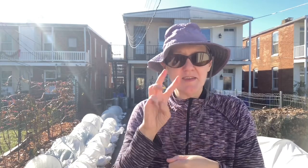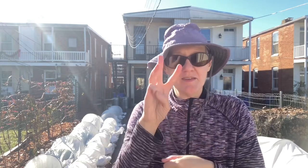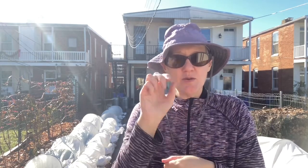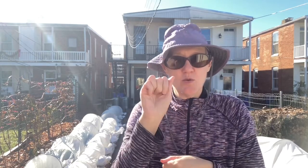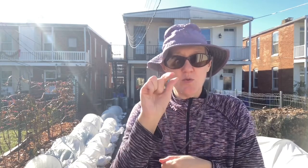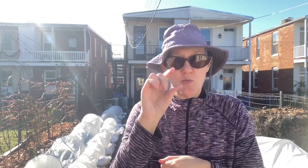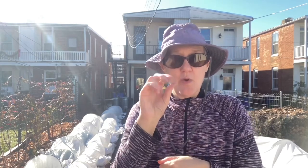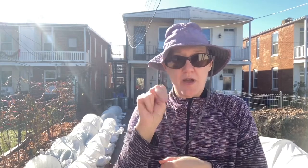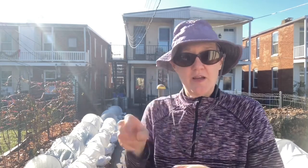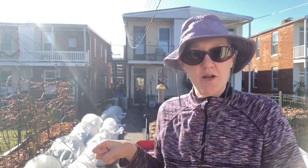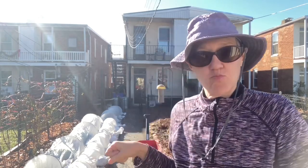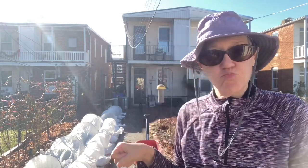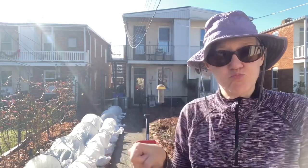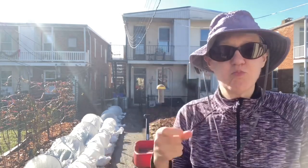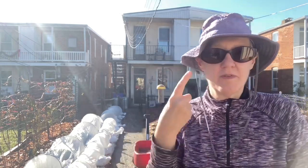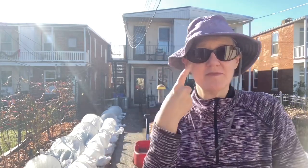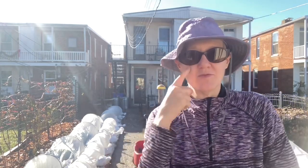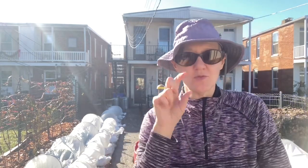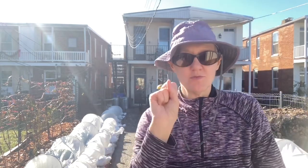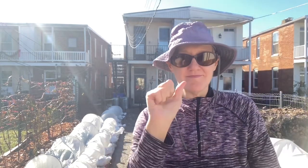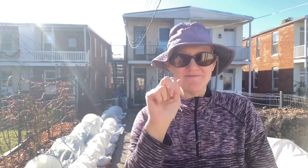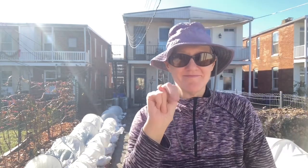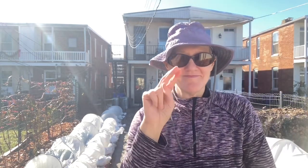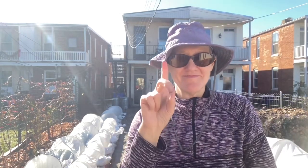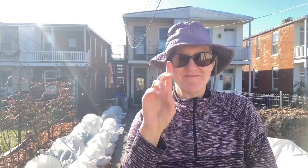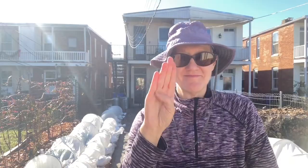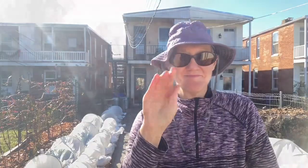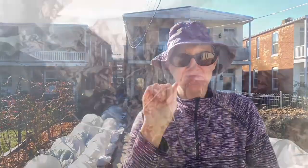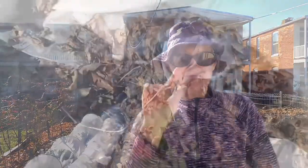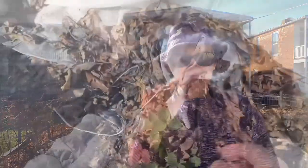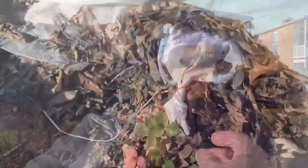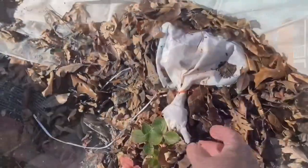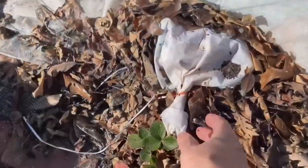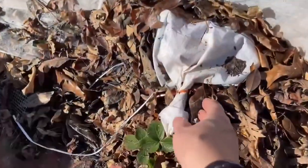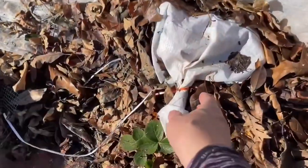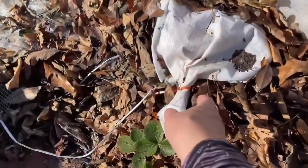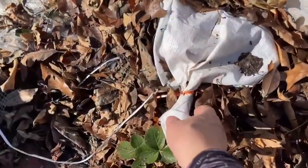Now first we're going to get all the sandbags off to make it easier for me.